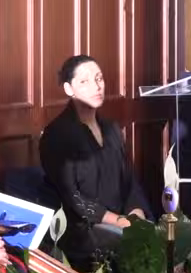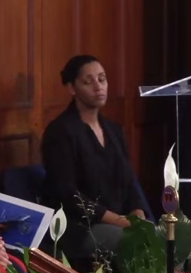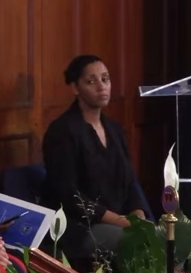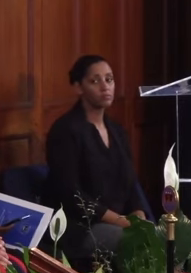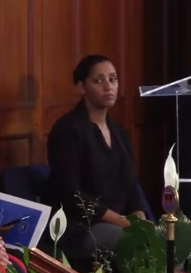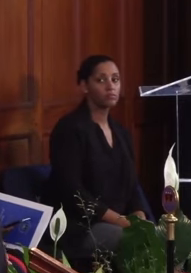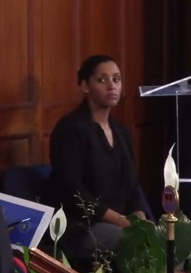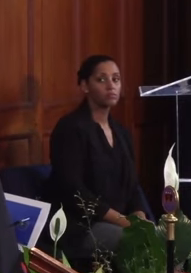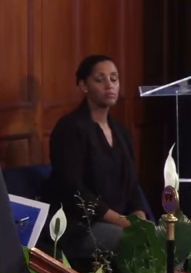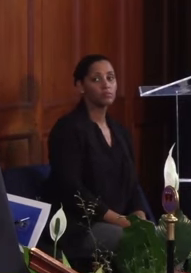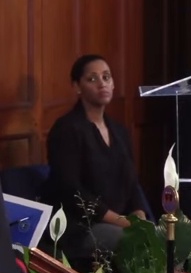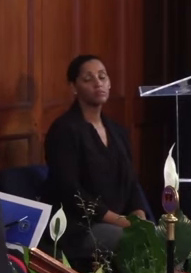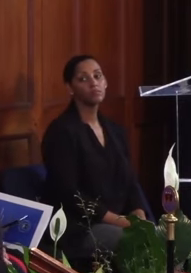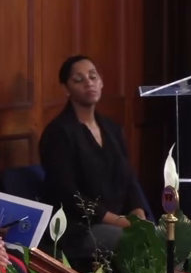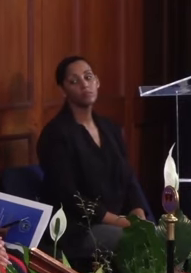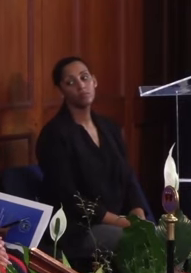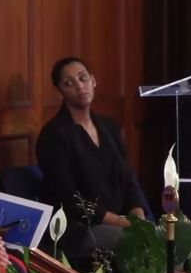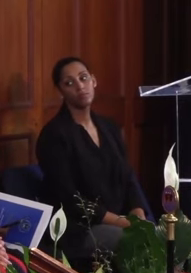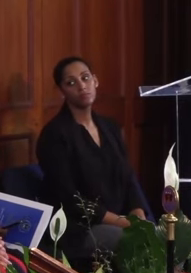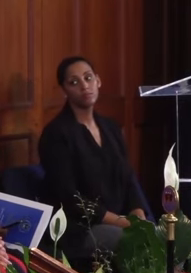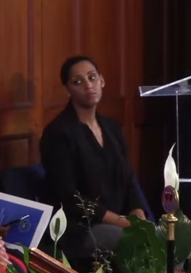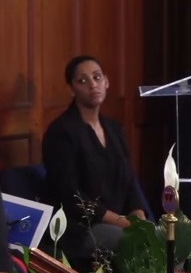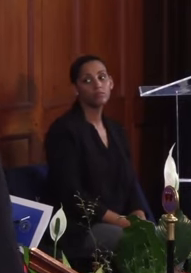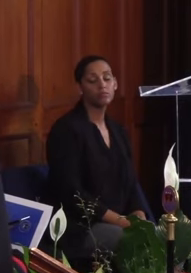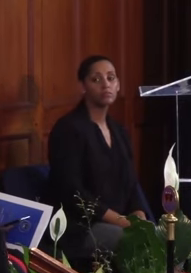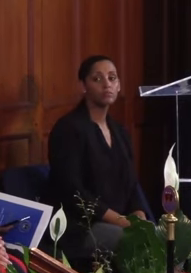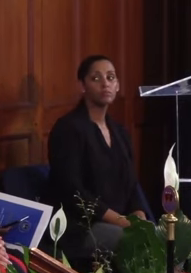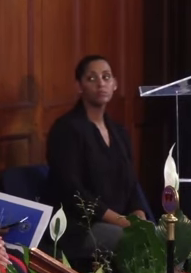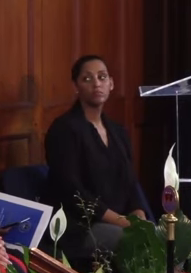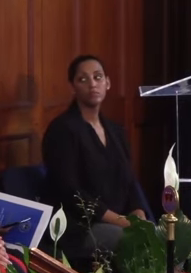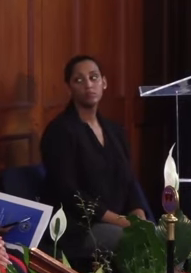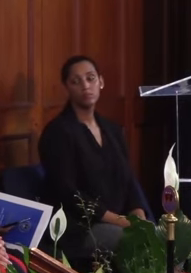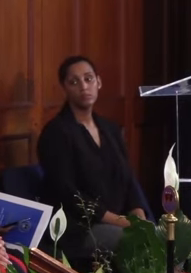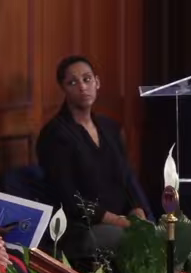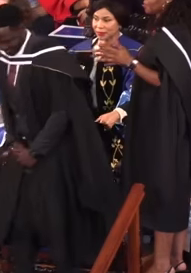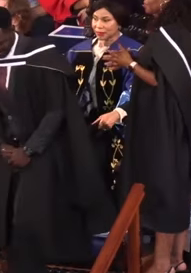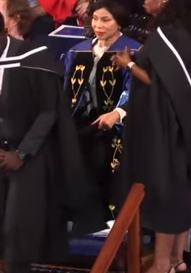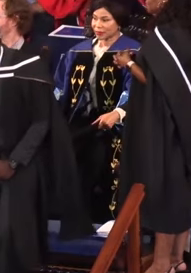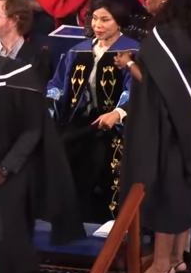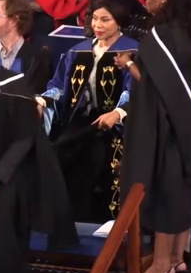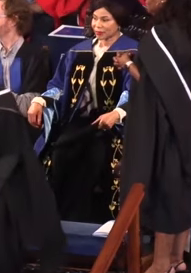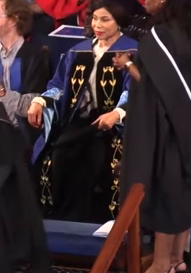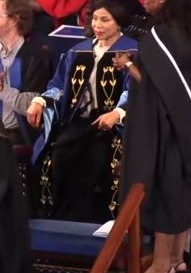For the degree of Bachelor of Laws, Tandekile Martha Sindiswe Dladla.